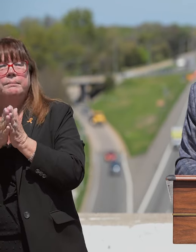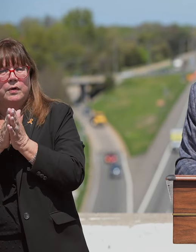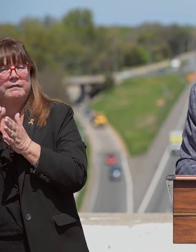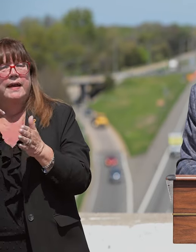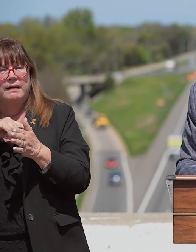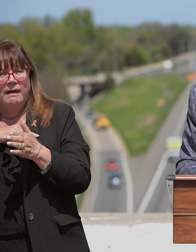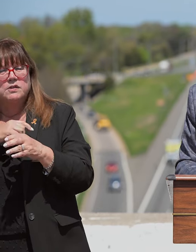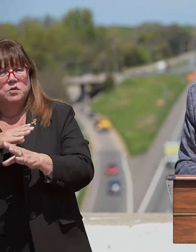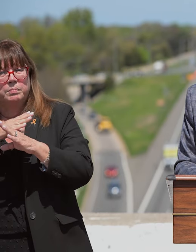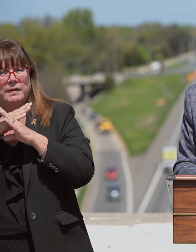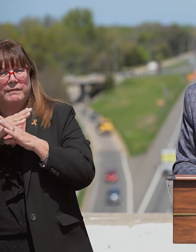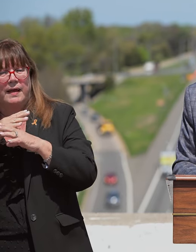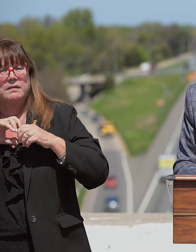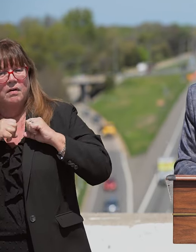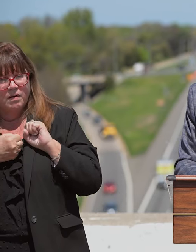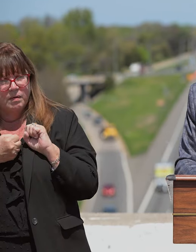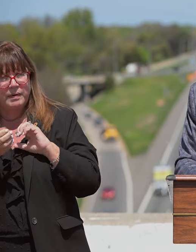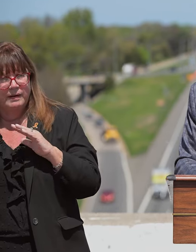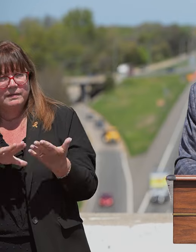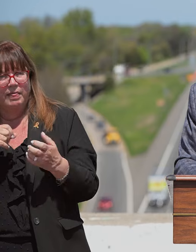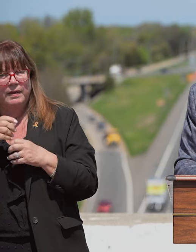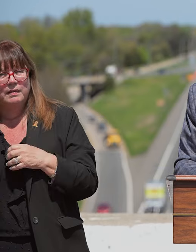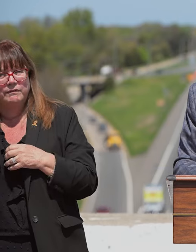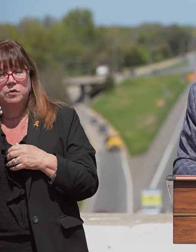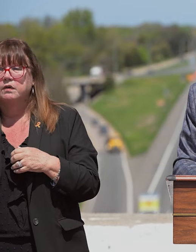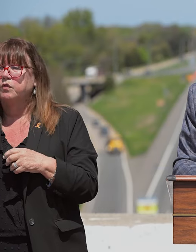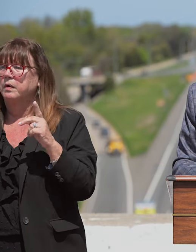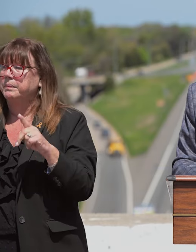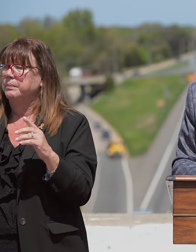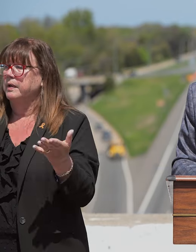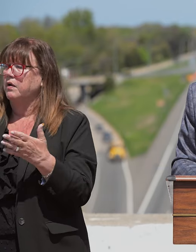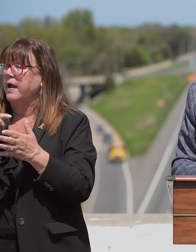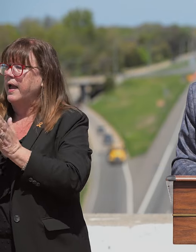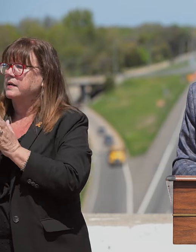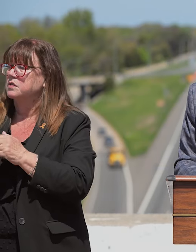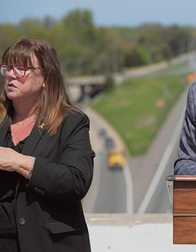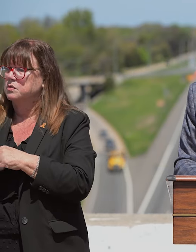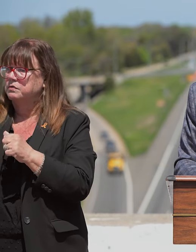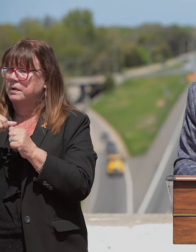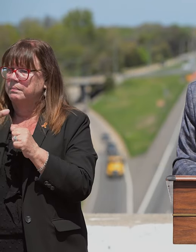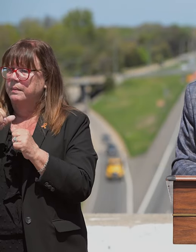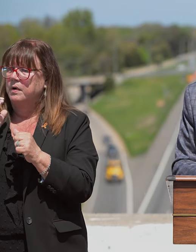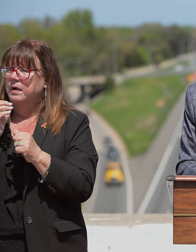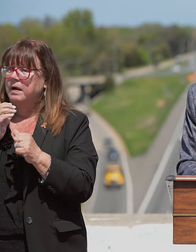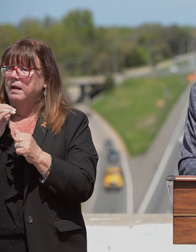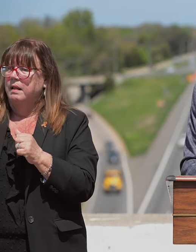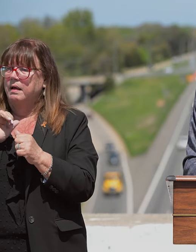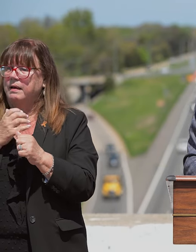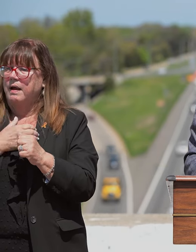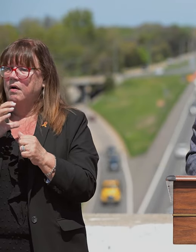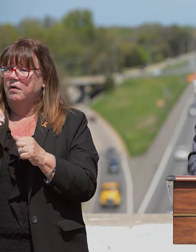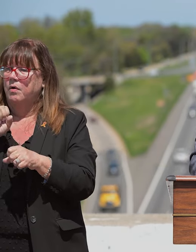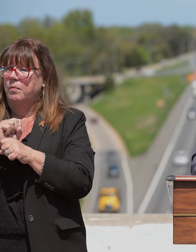prevent tragedies in the future. To the public, I implore you to remember, as my colleagues have, that you play a vital role